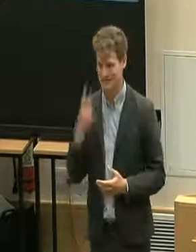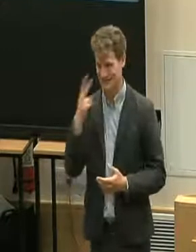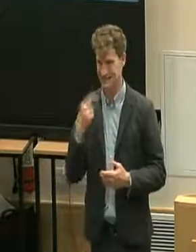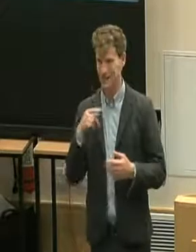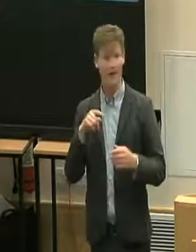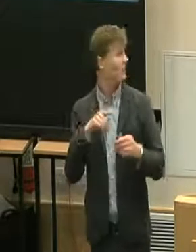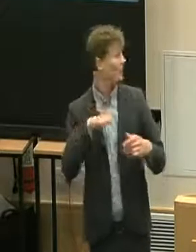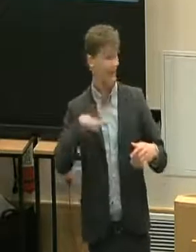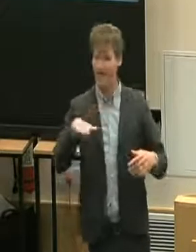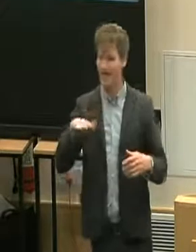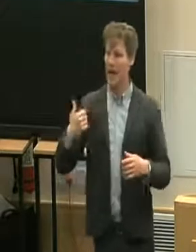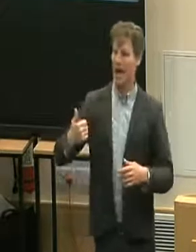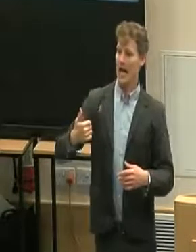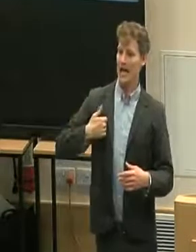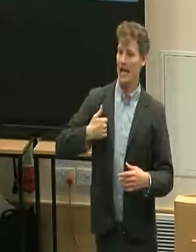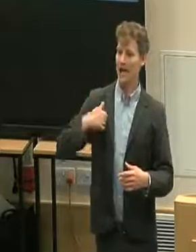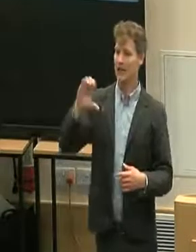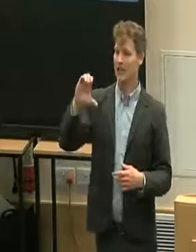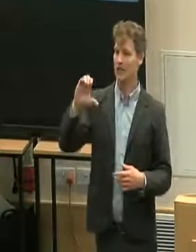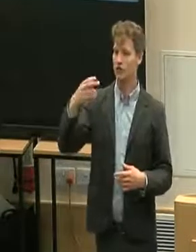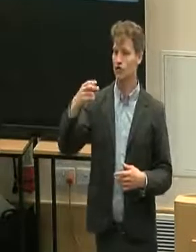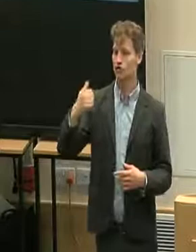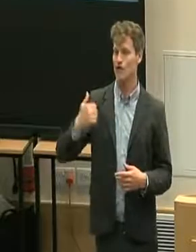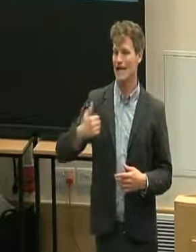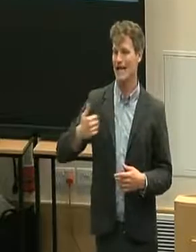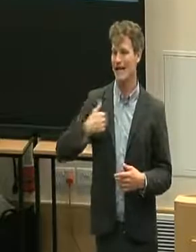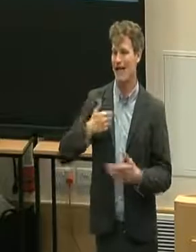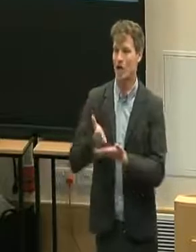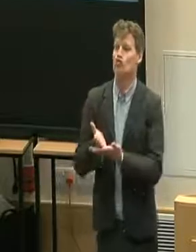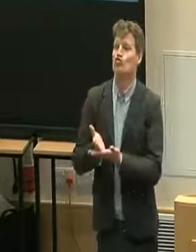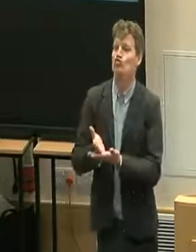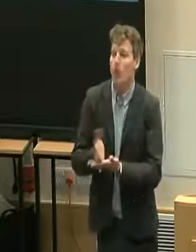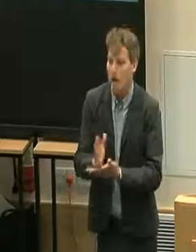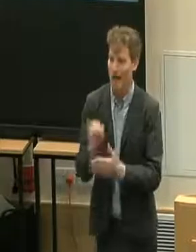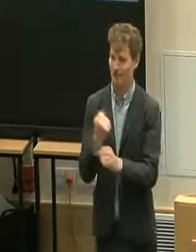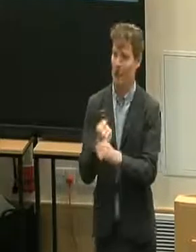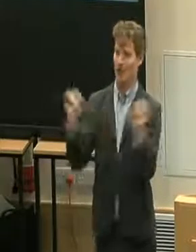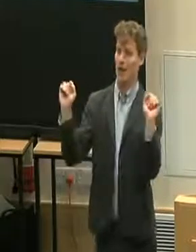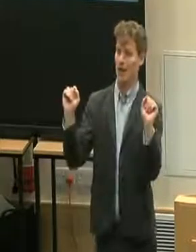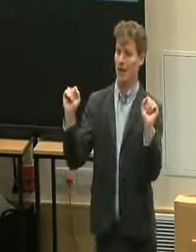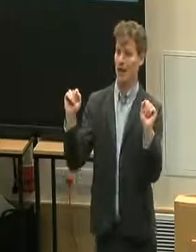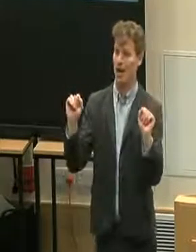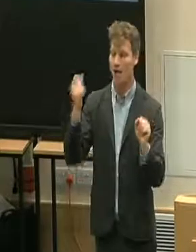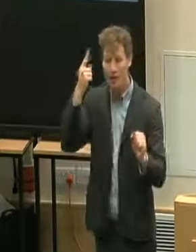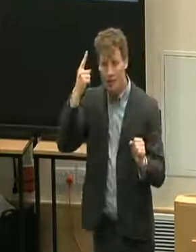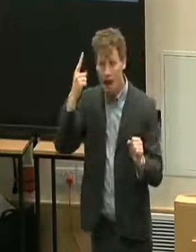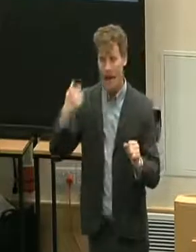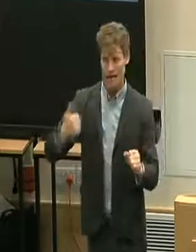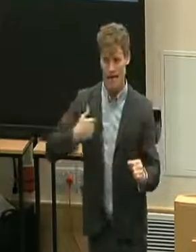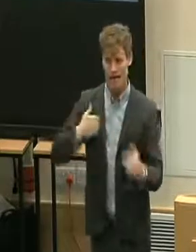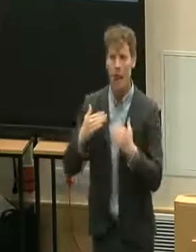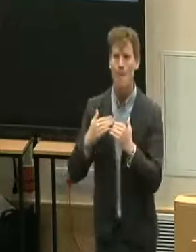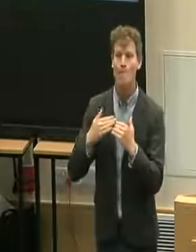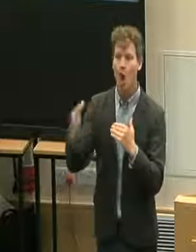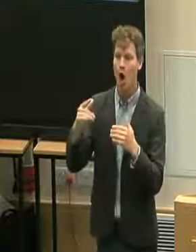Freedoms, except the Canadian is more grammatically correct. I'm sure of it. Every individual is